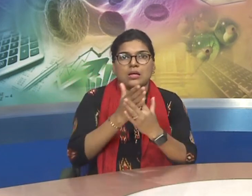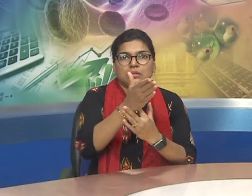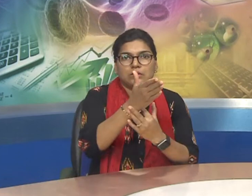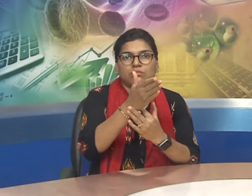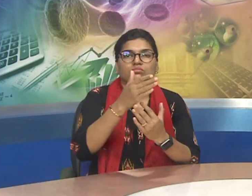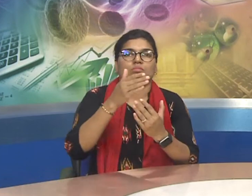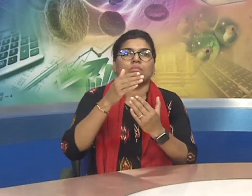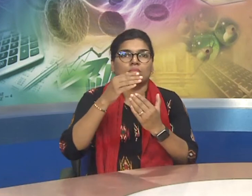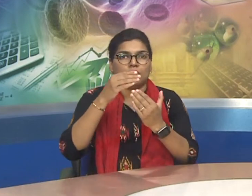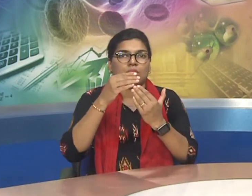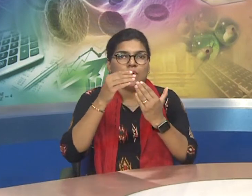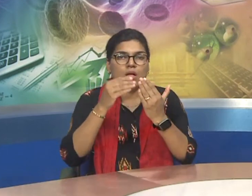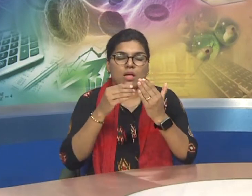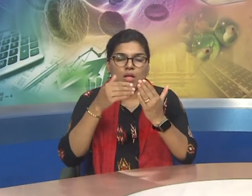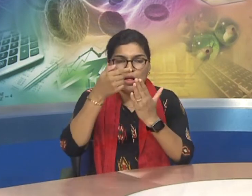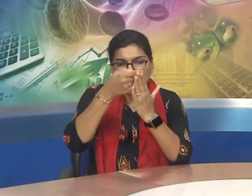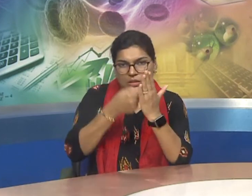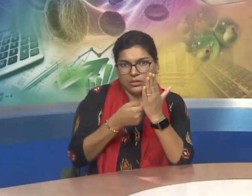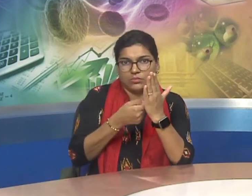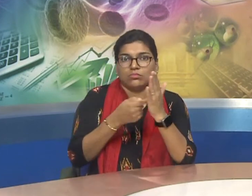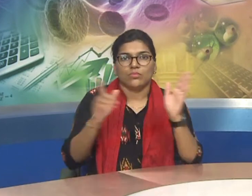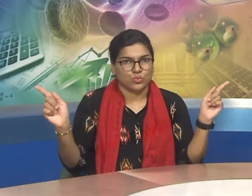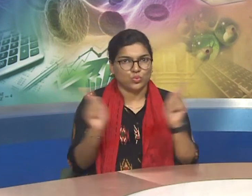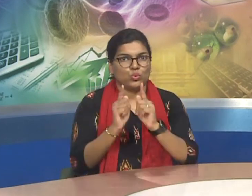the first point was acquisition,